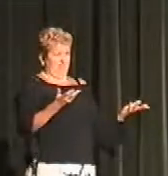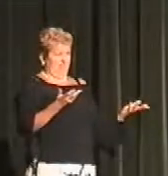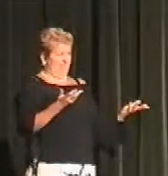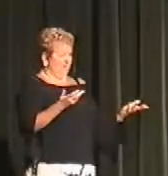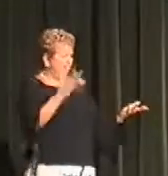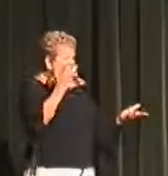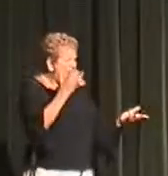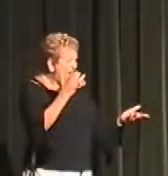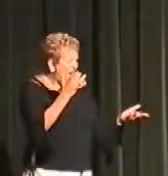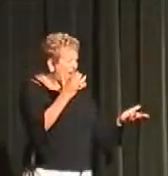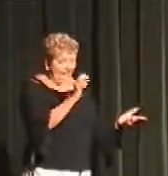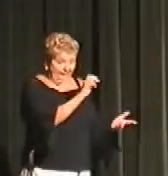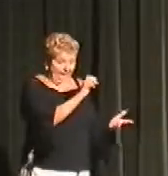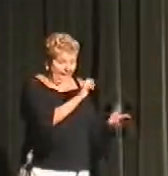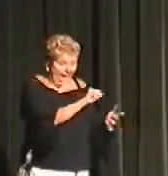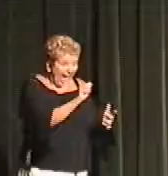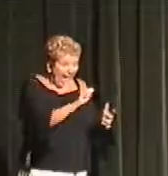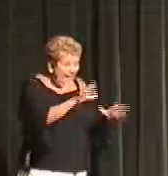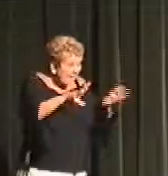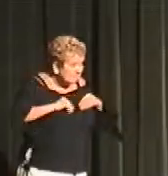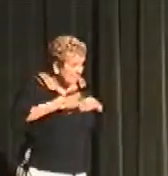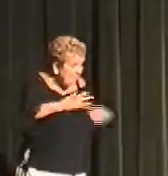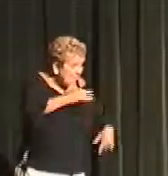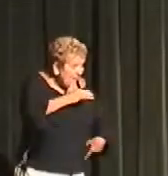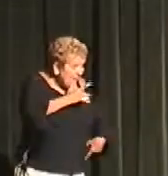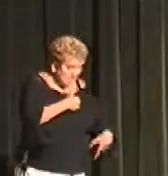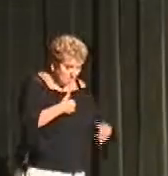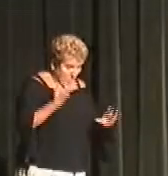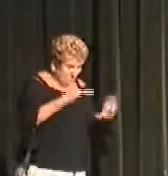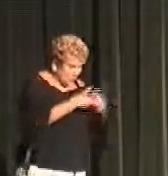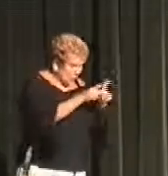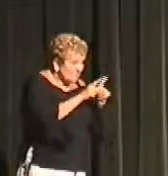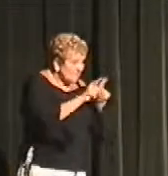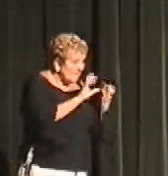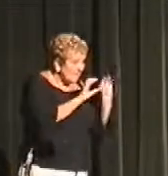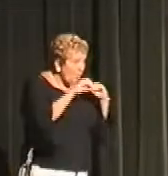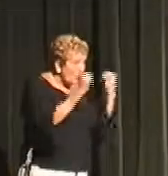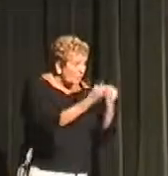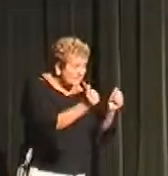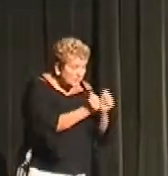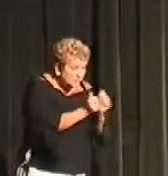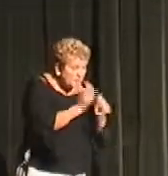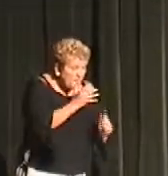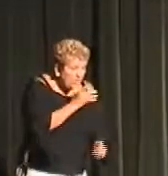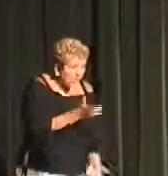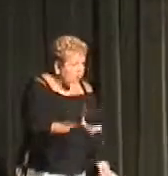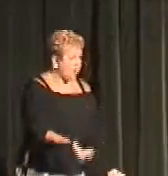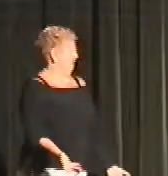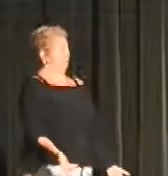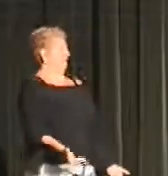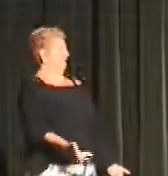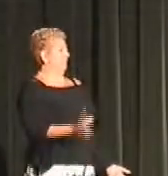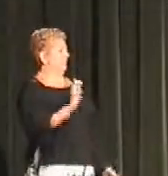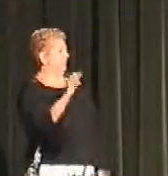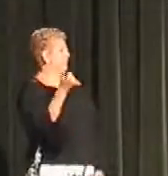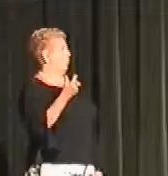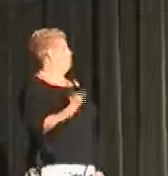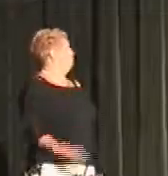to it, you know, and then not even being able to drink. I mean, it's just, how bad could it get, you know? But the thing was is